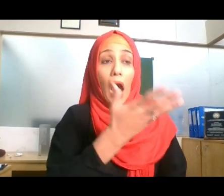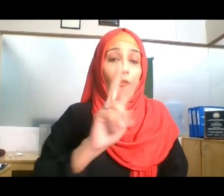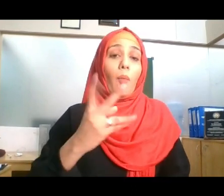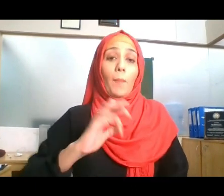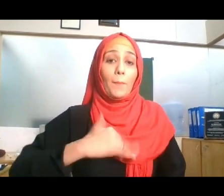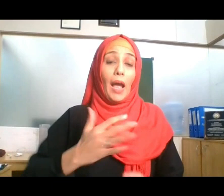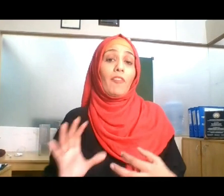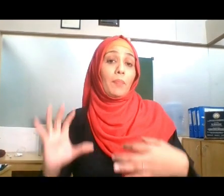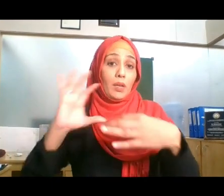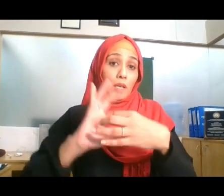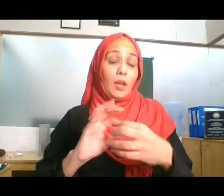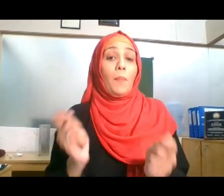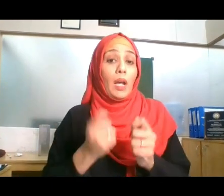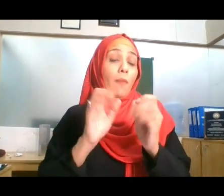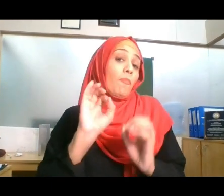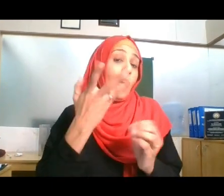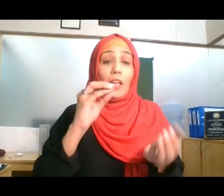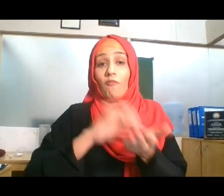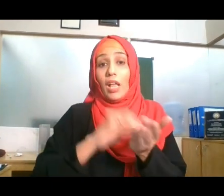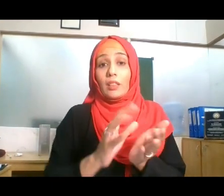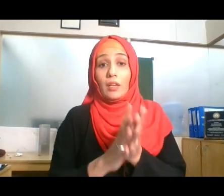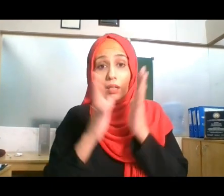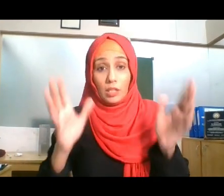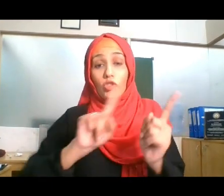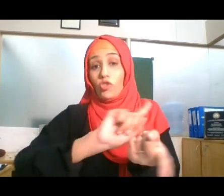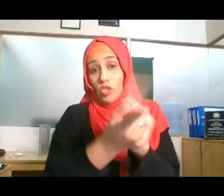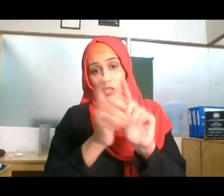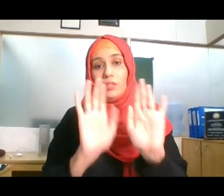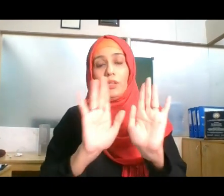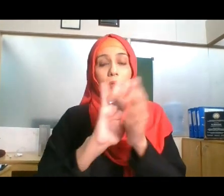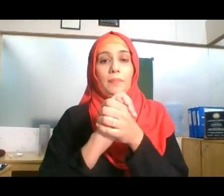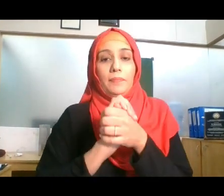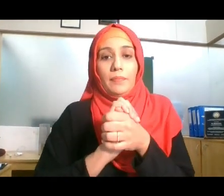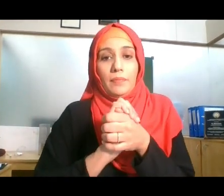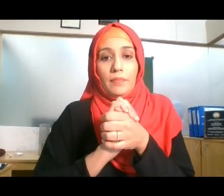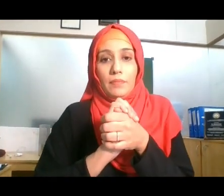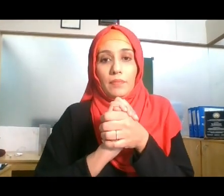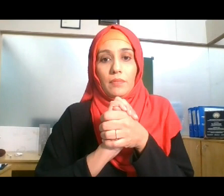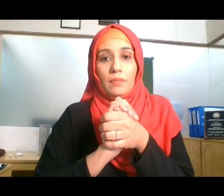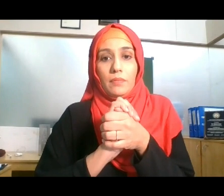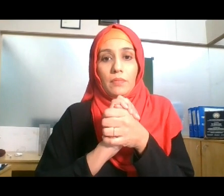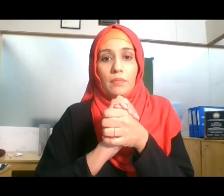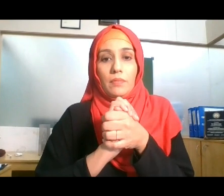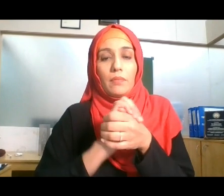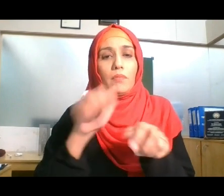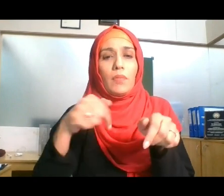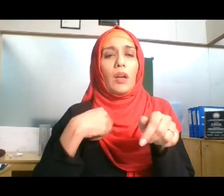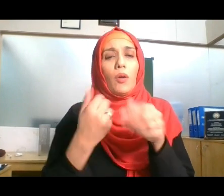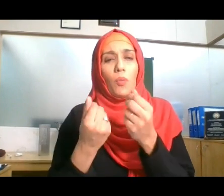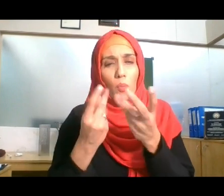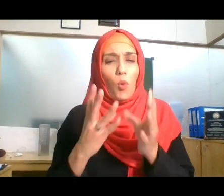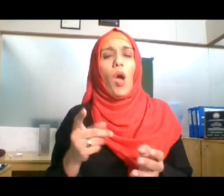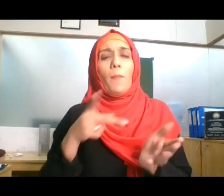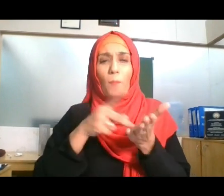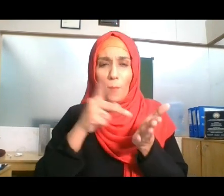truly develops for the purpose of implementing change. And, I believe it was Omer who mentioned policies as a barrier, as a